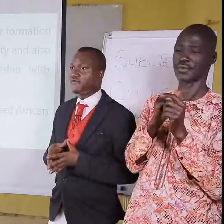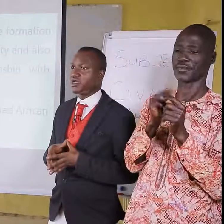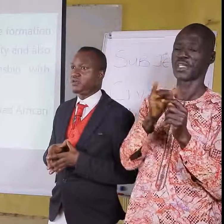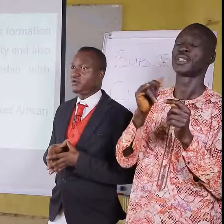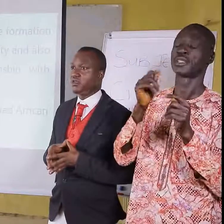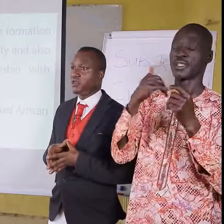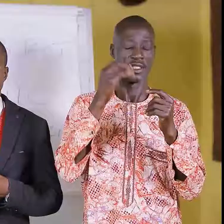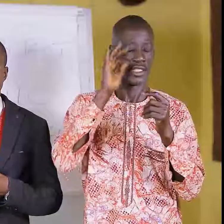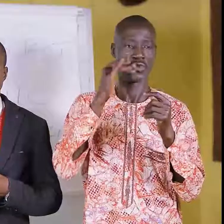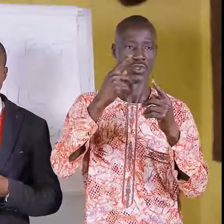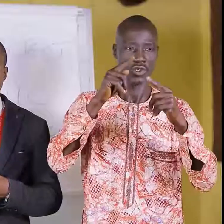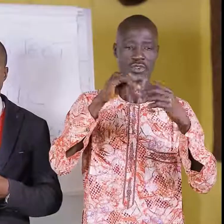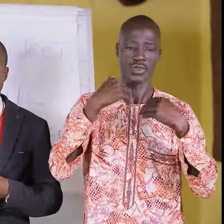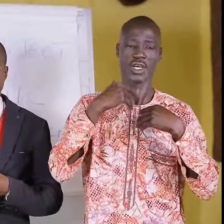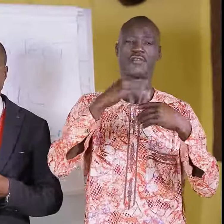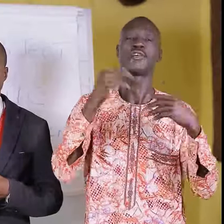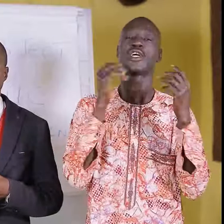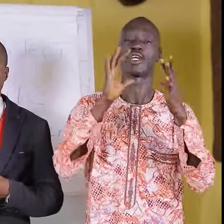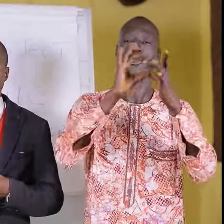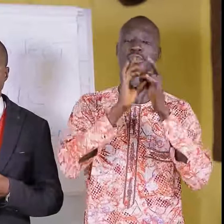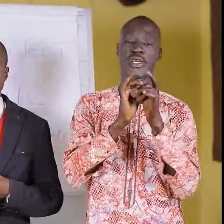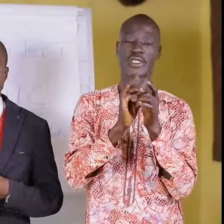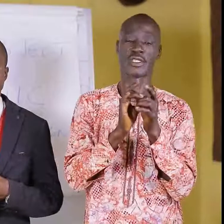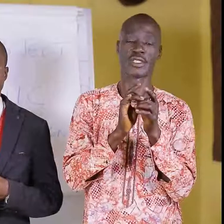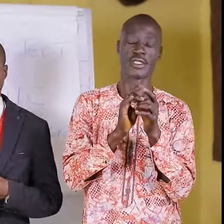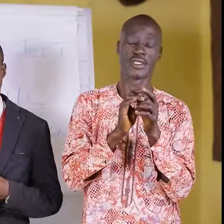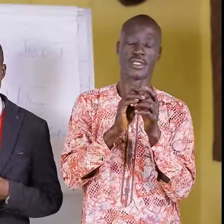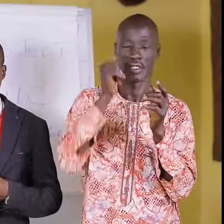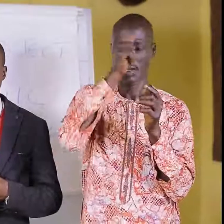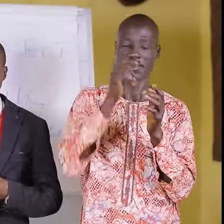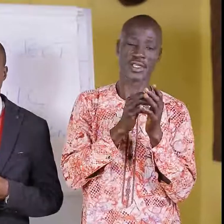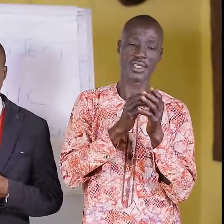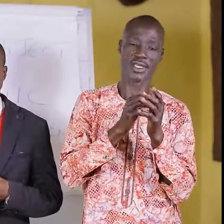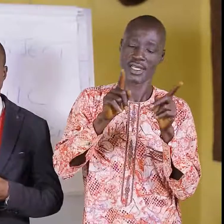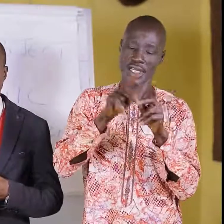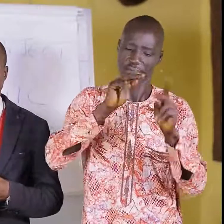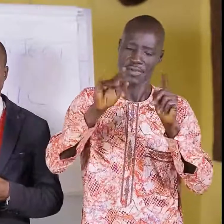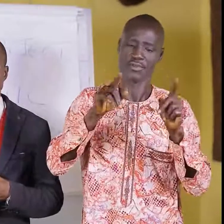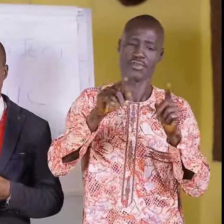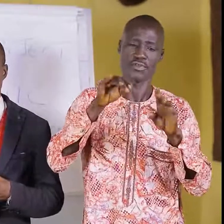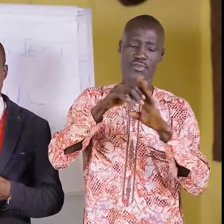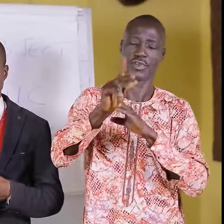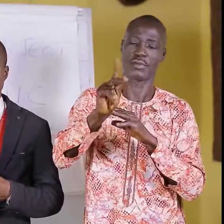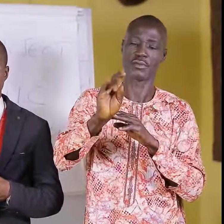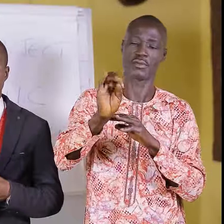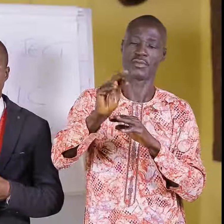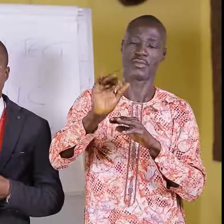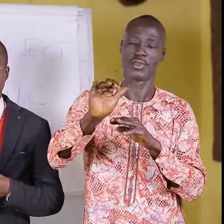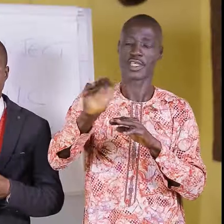united Africa. He, alongside the likes of Jomo Kenyatta of Kenya, the likes of Dr. Kwame Nkrumah of